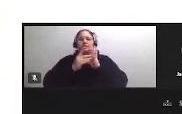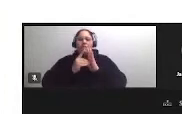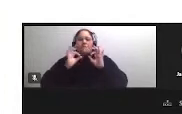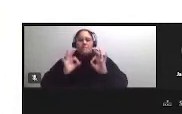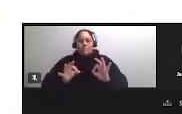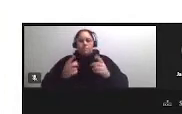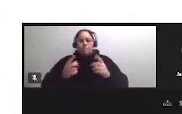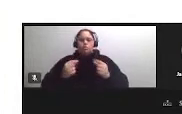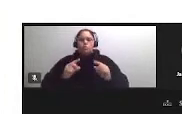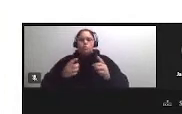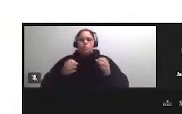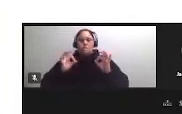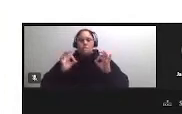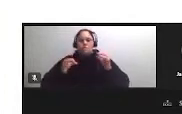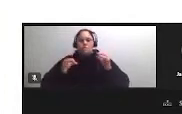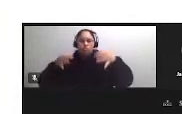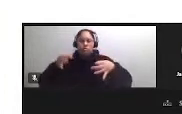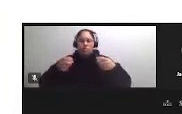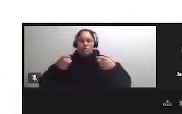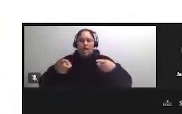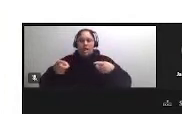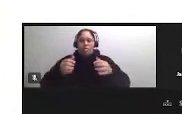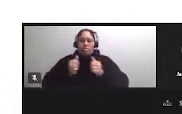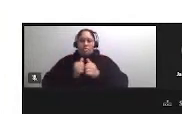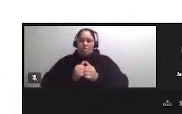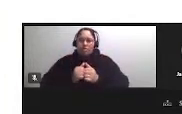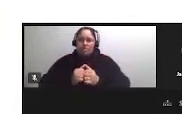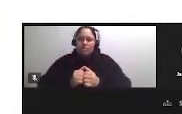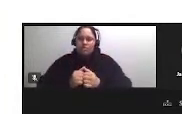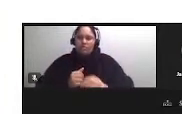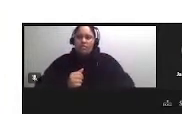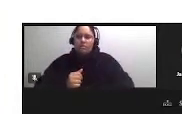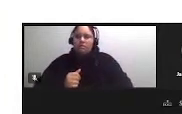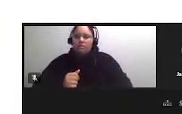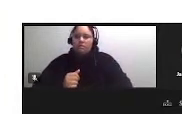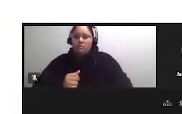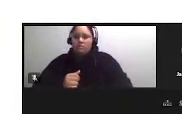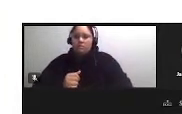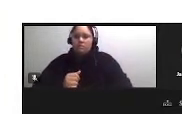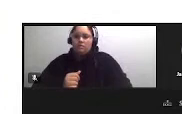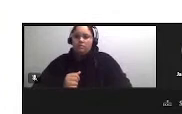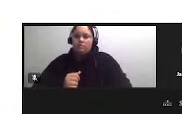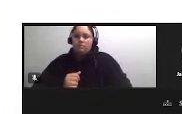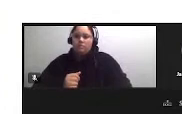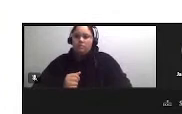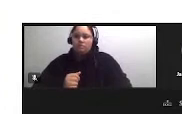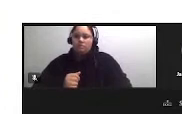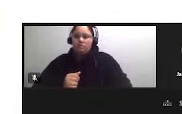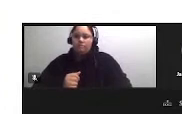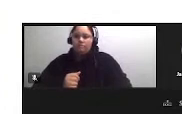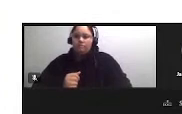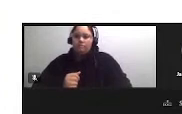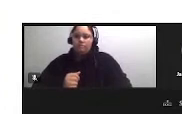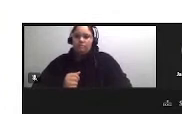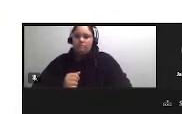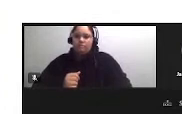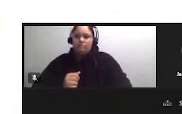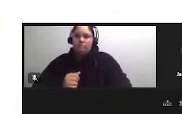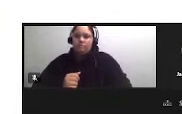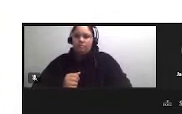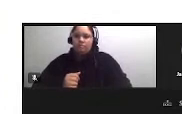do justice, to deal with the remainder of the documents that we would have wanted